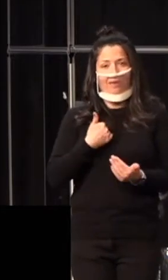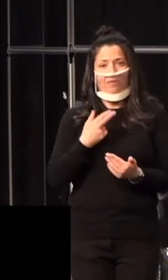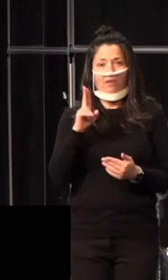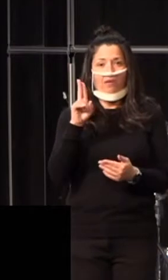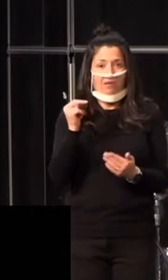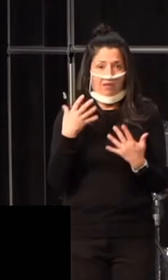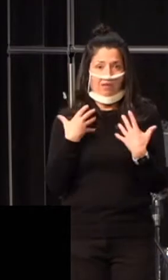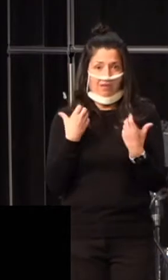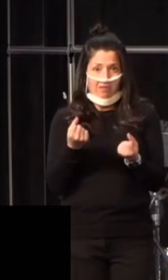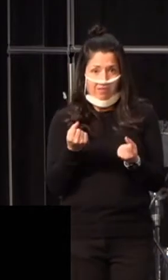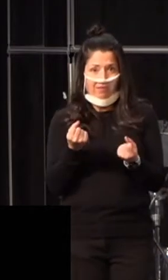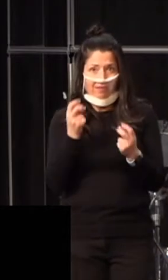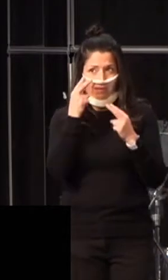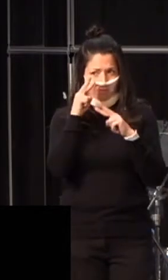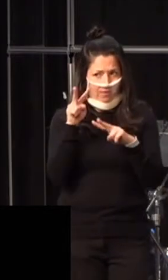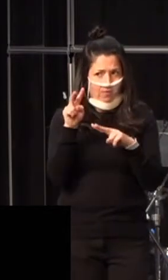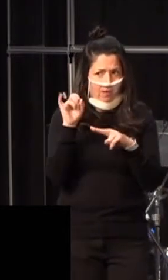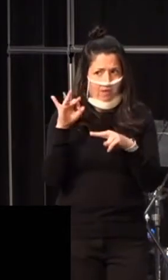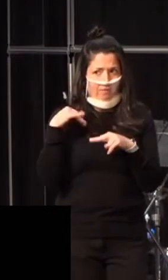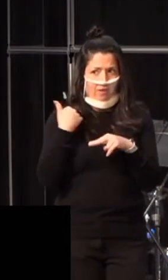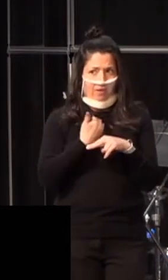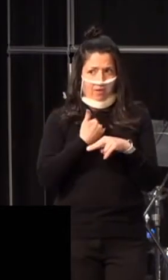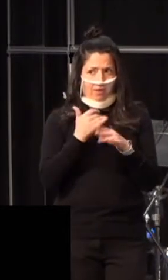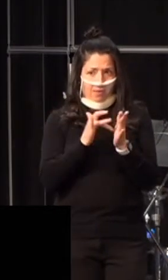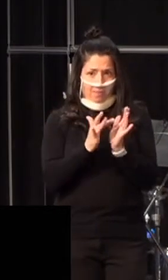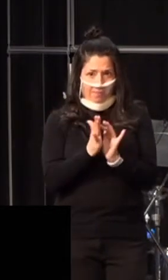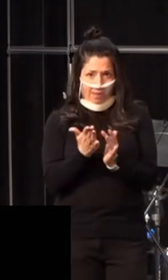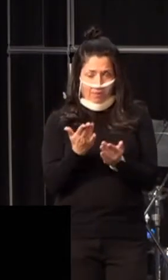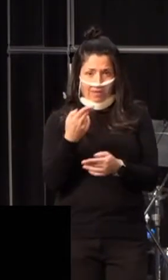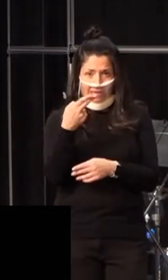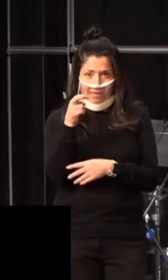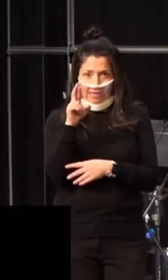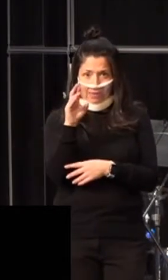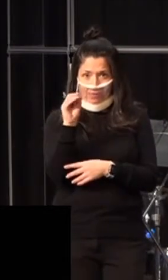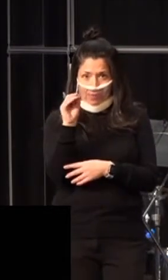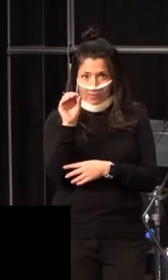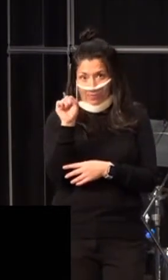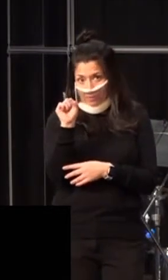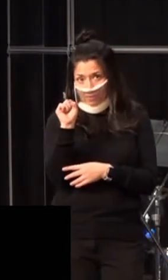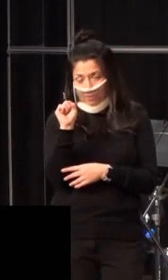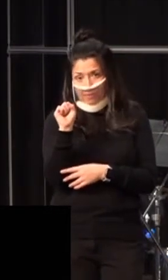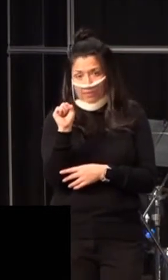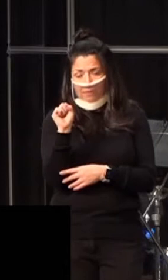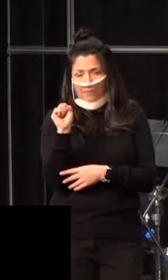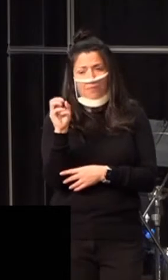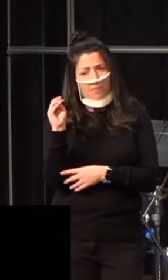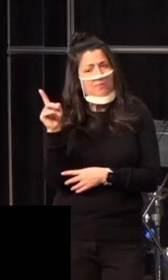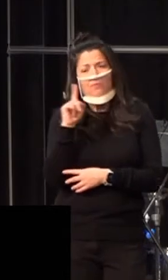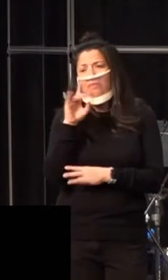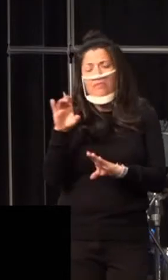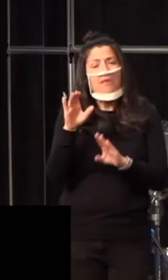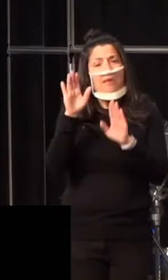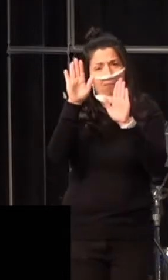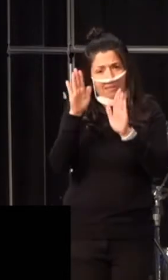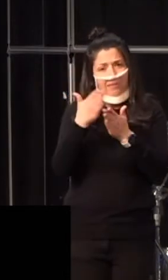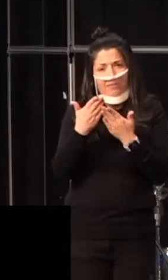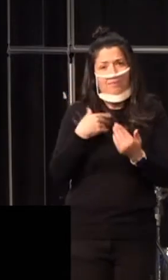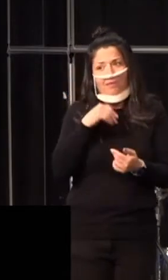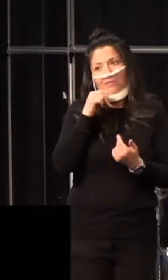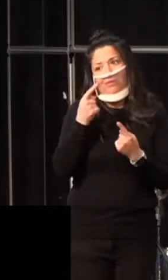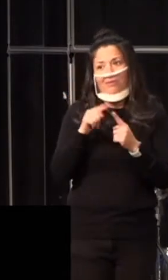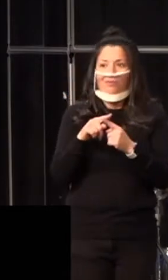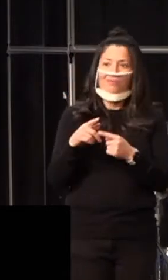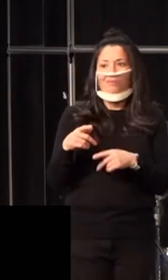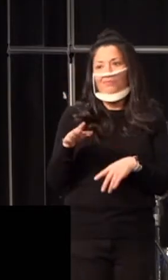our Bible heroes. And Moses goes on to do amazing things. I'm not trying to knock the guy, but this is the start. God's calling him